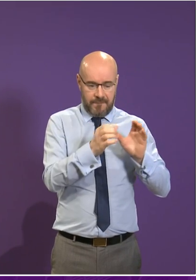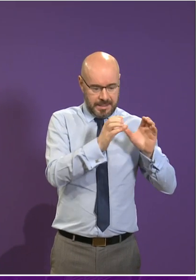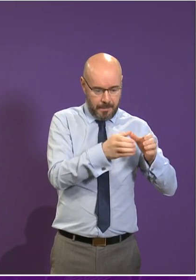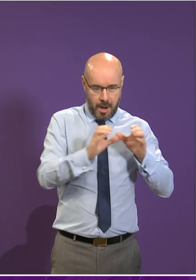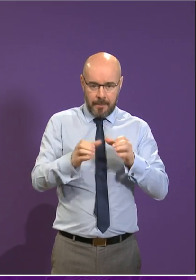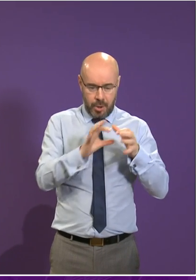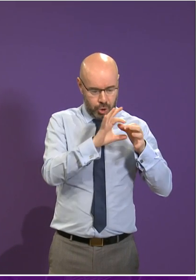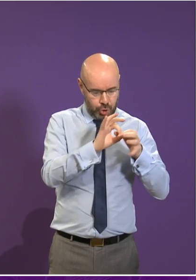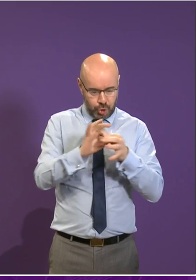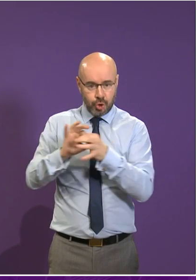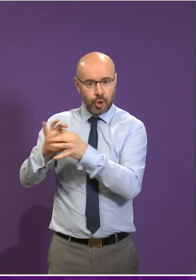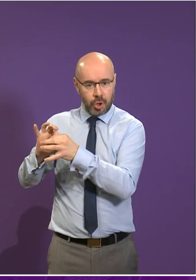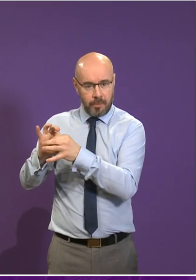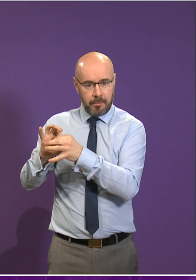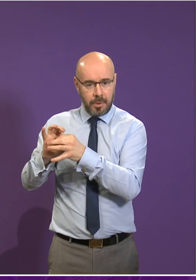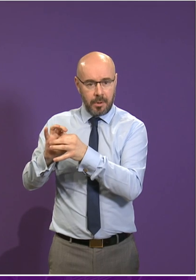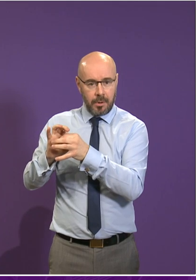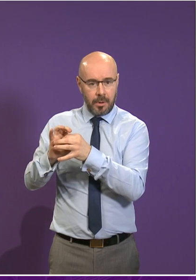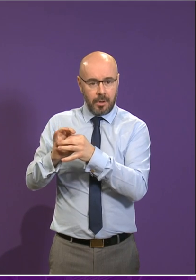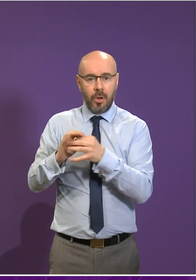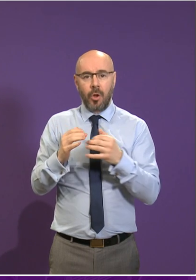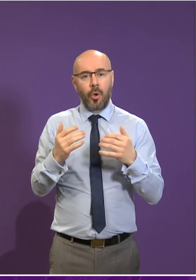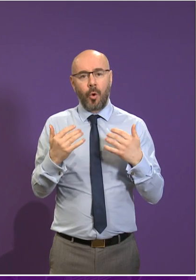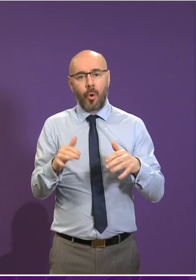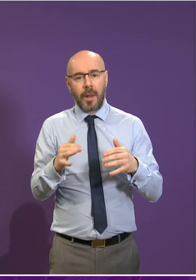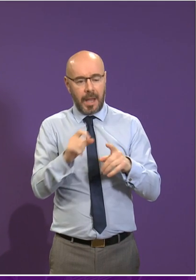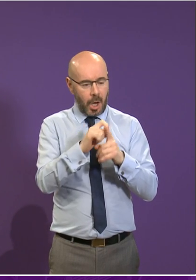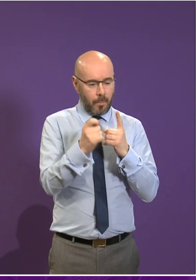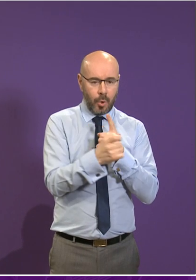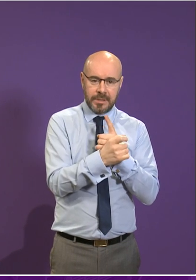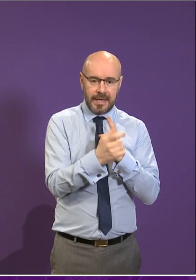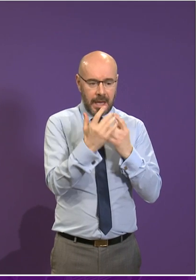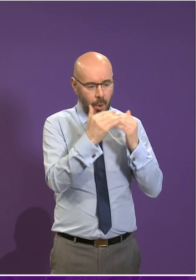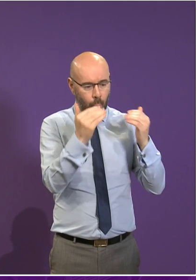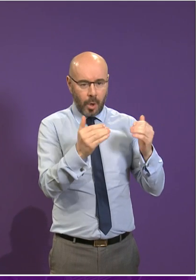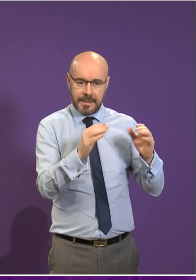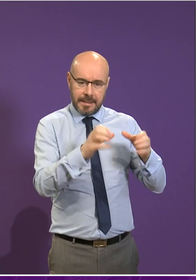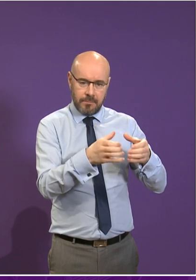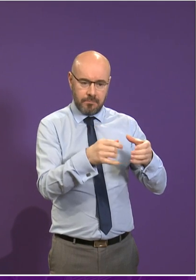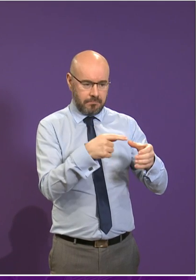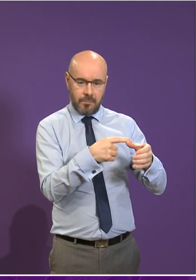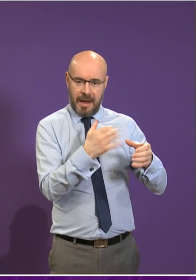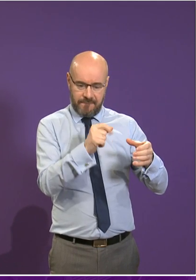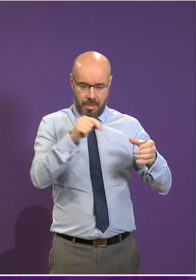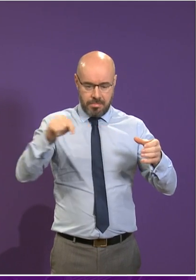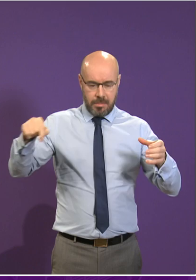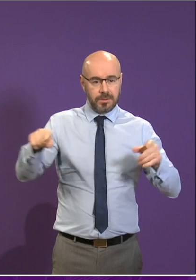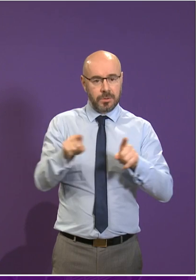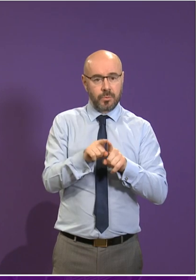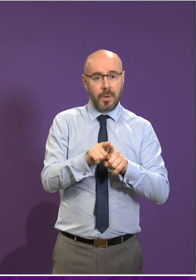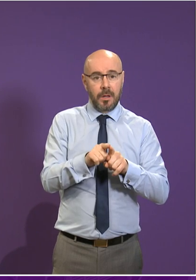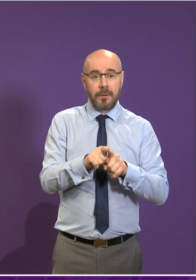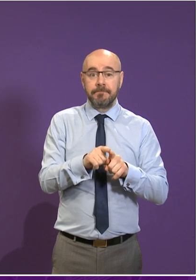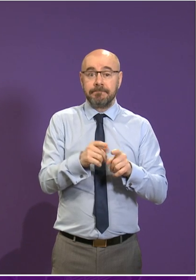equality is for every portfolio and not just the communities and equalities portfolio. It is 20